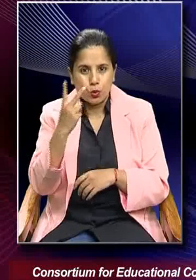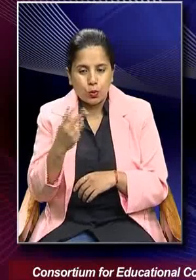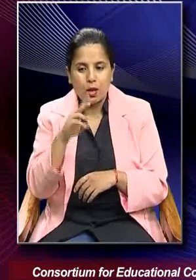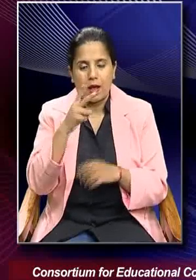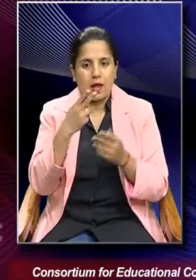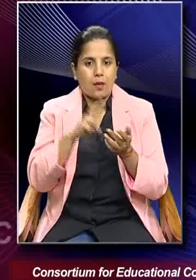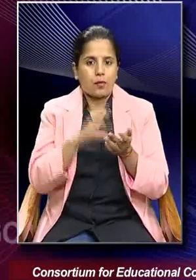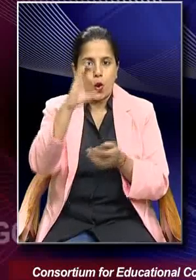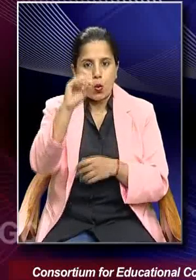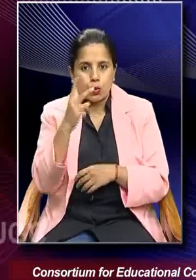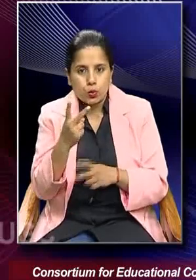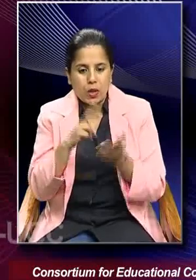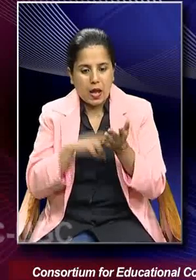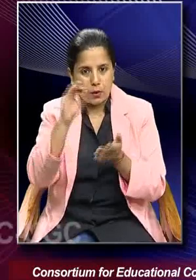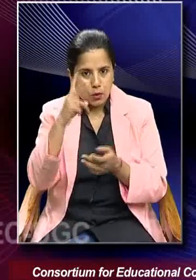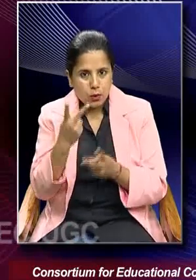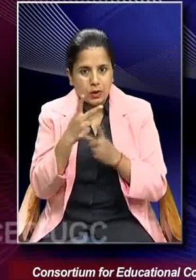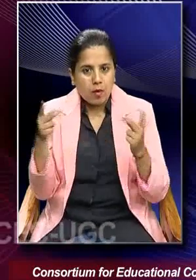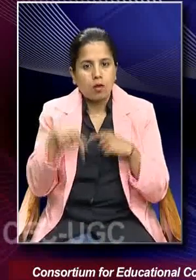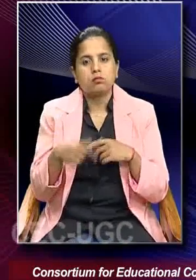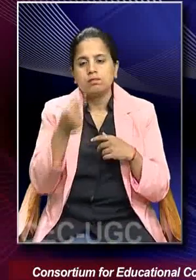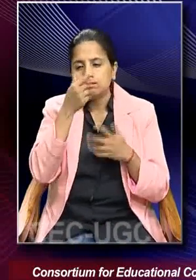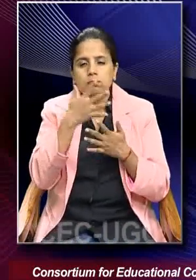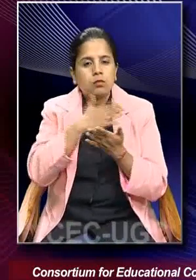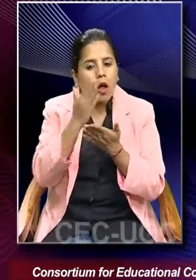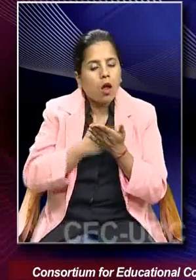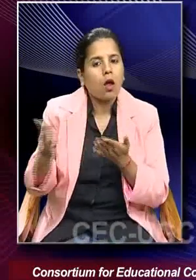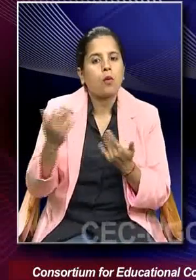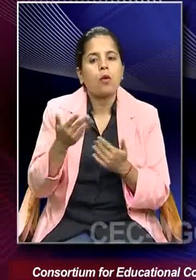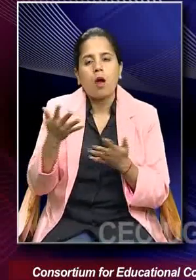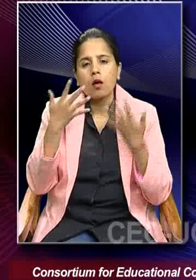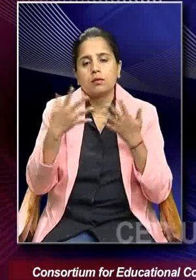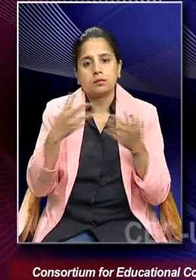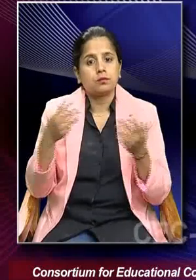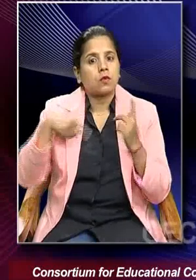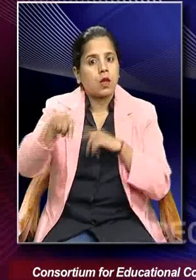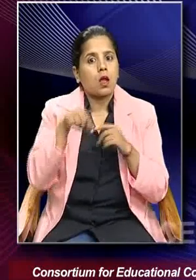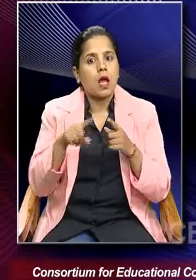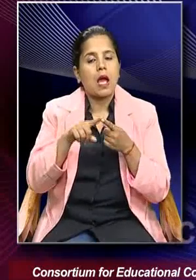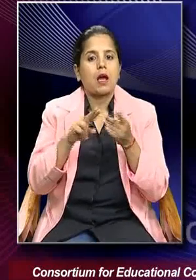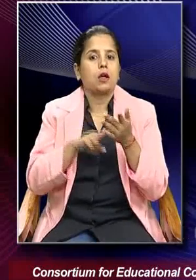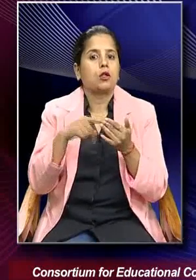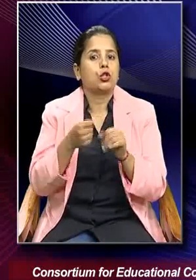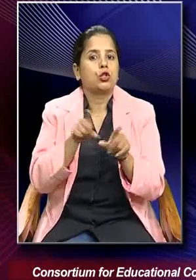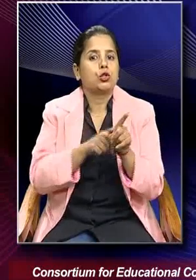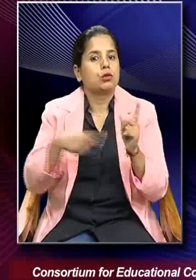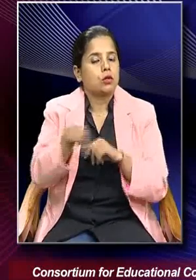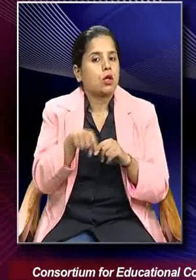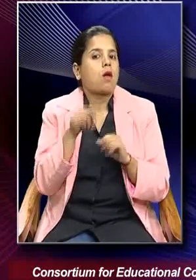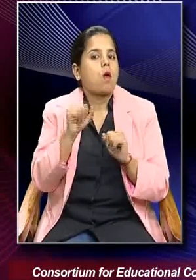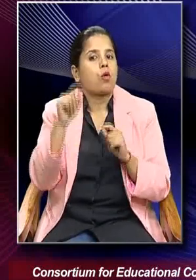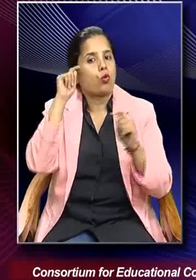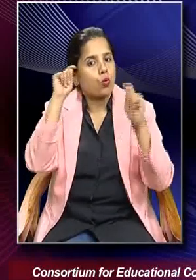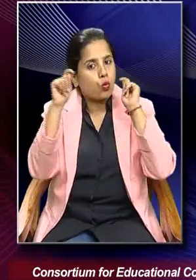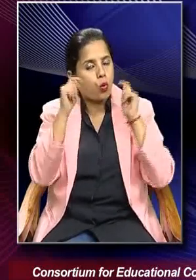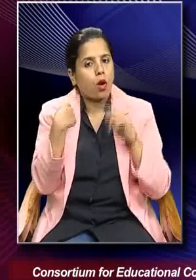and their interlinkages. To comprehend the role of energy in the economic development,